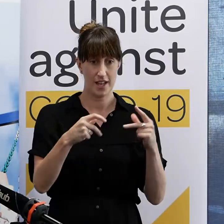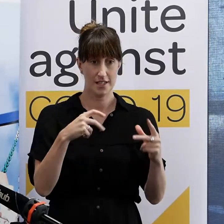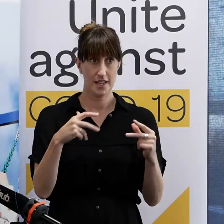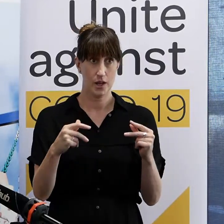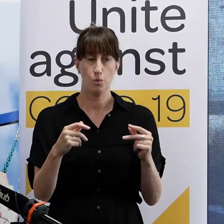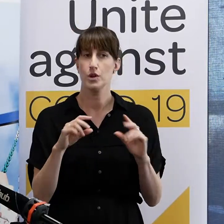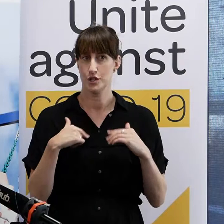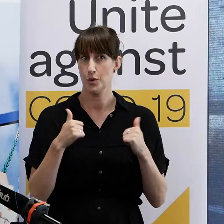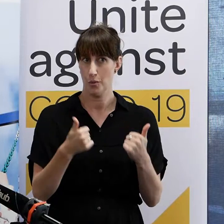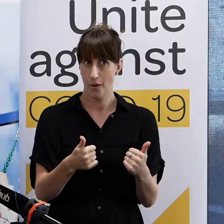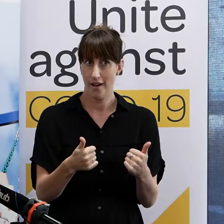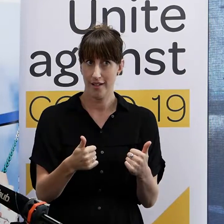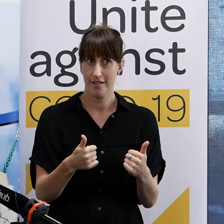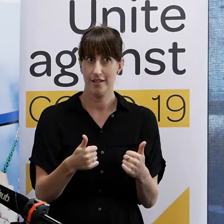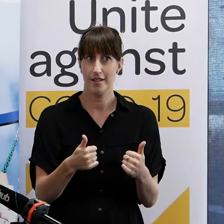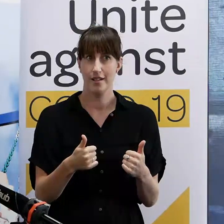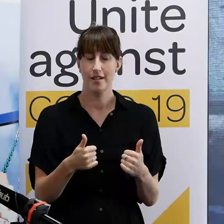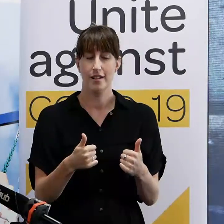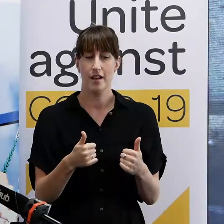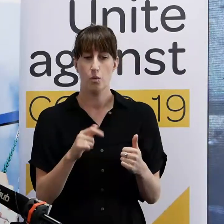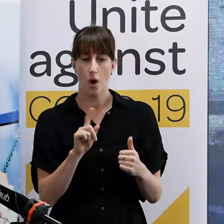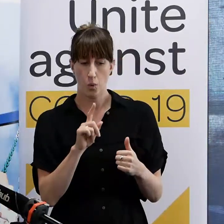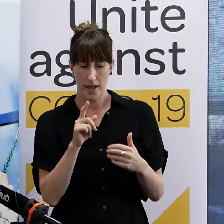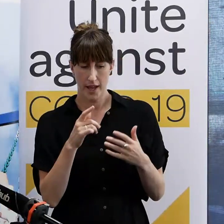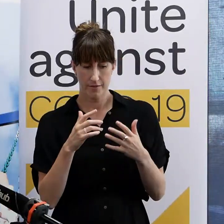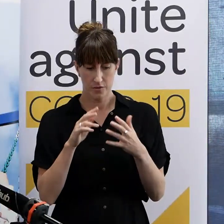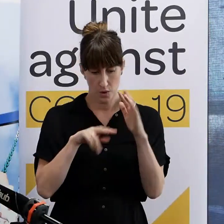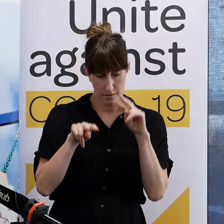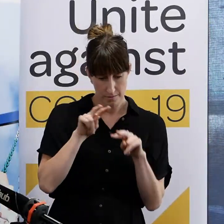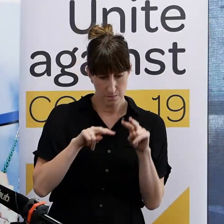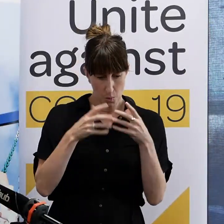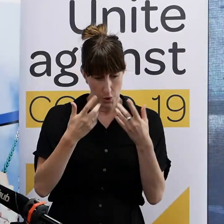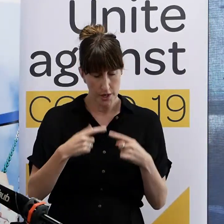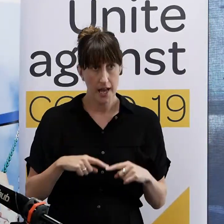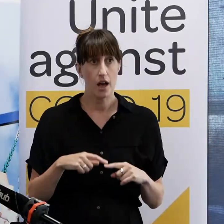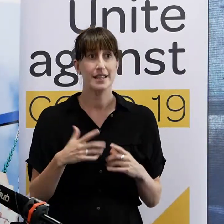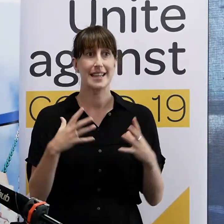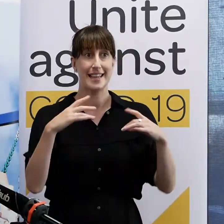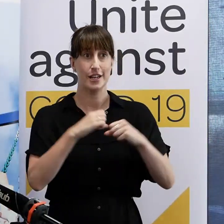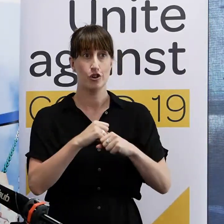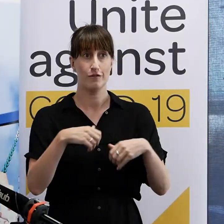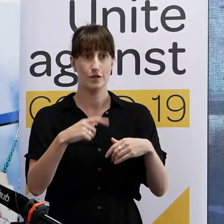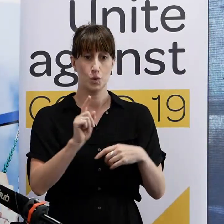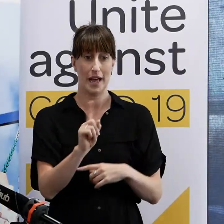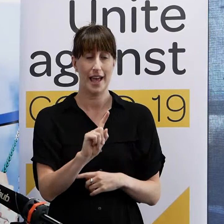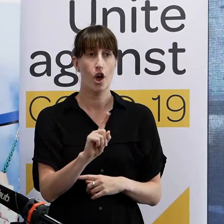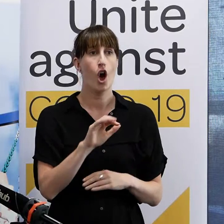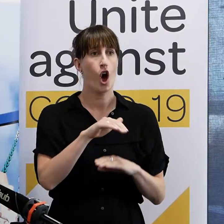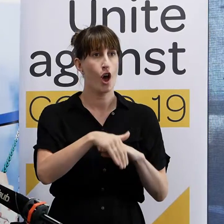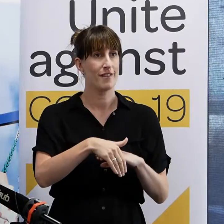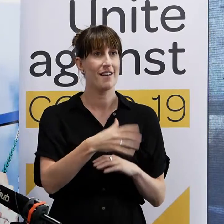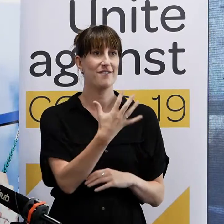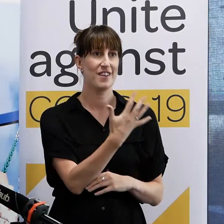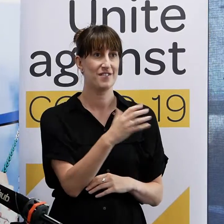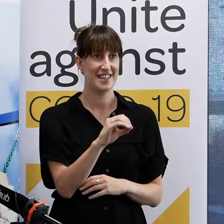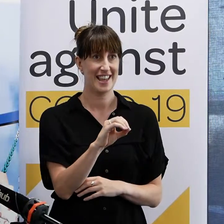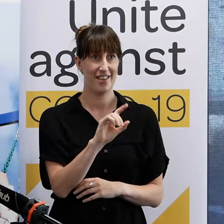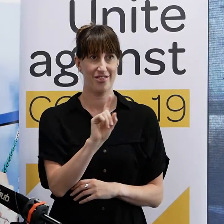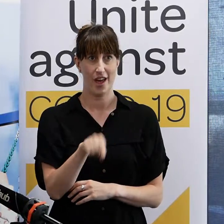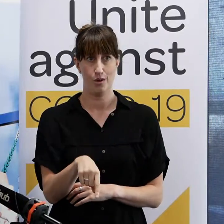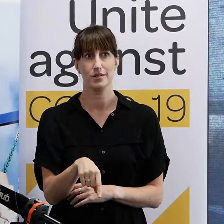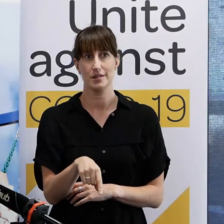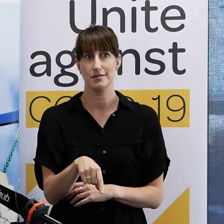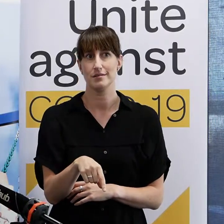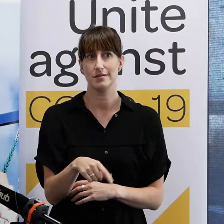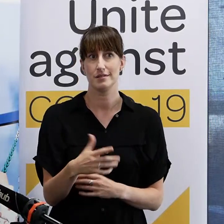volumes. And as I say, by the end of today, we will have delivered around 50,000 vaccinations. That is scaling up again further next week. We've